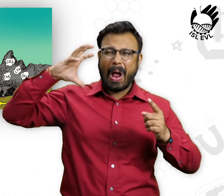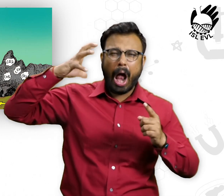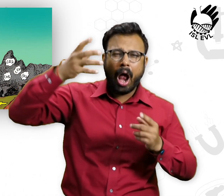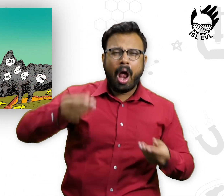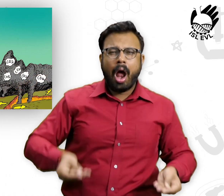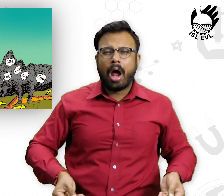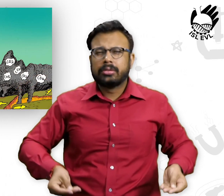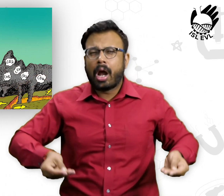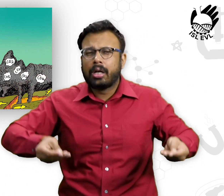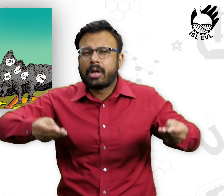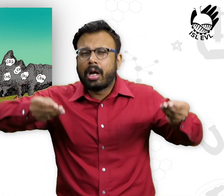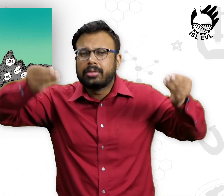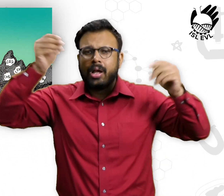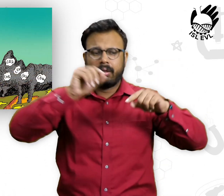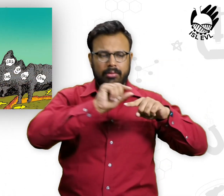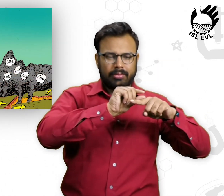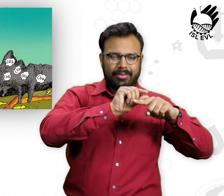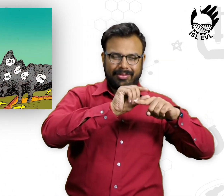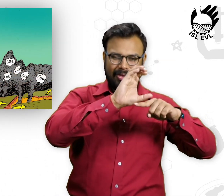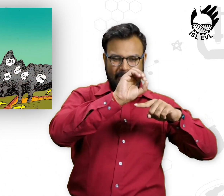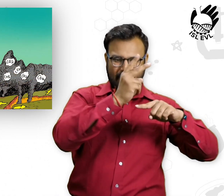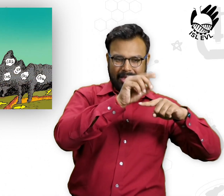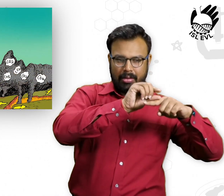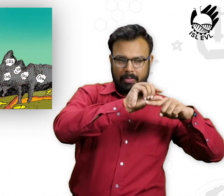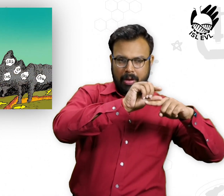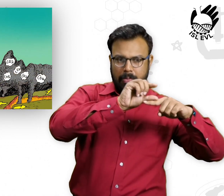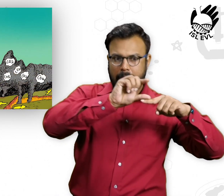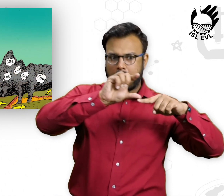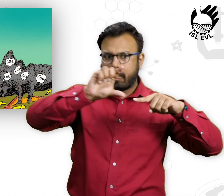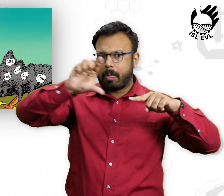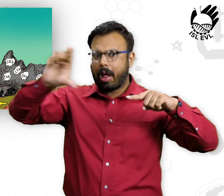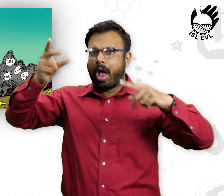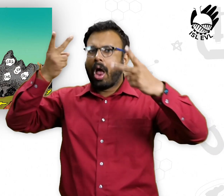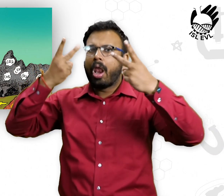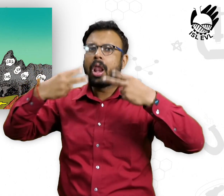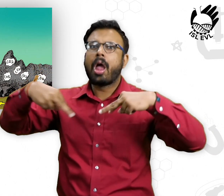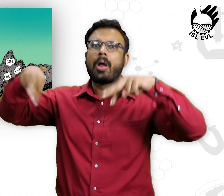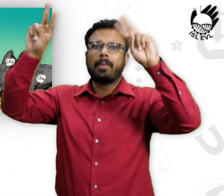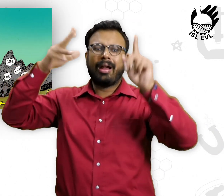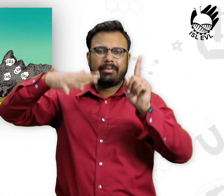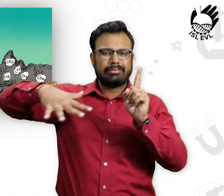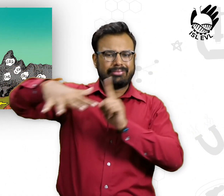The Earth has seen higher concentrations of CO2 earlier as well.